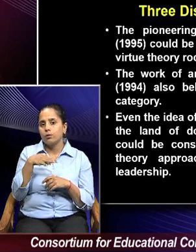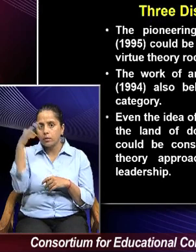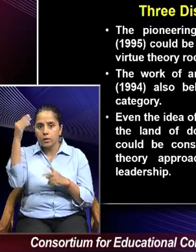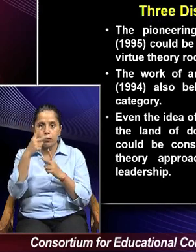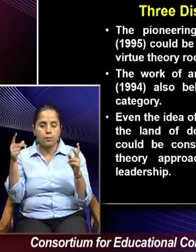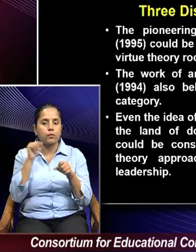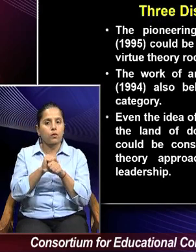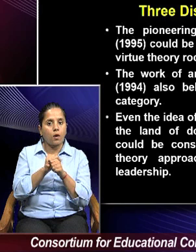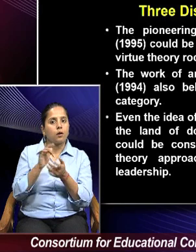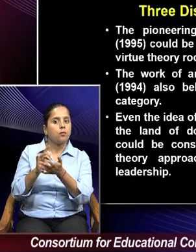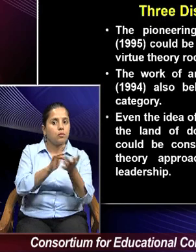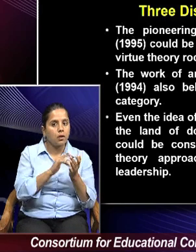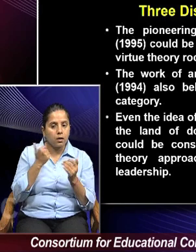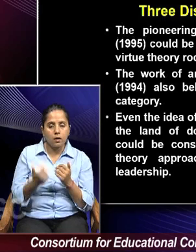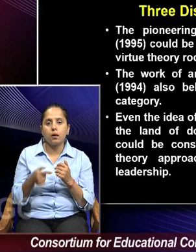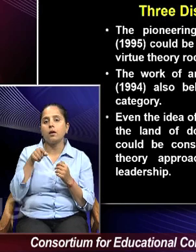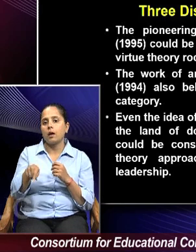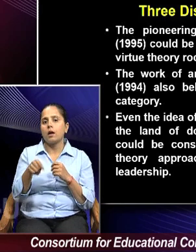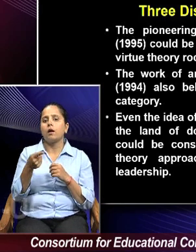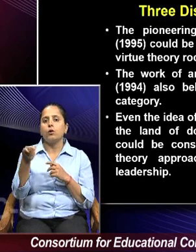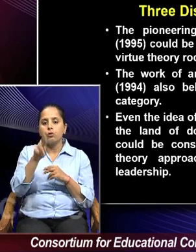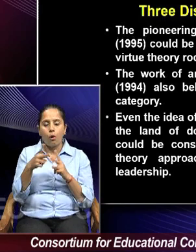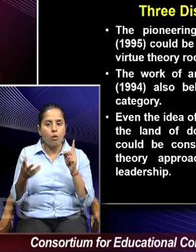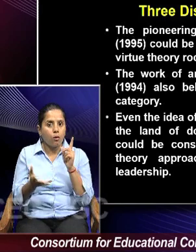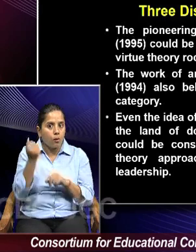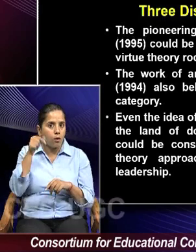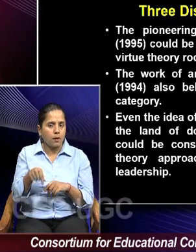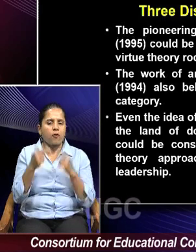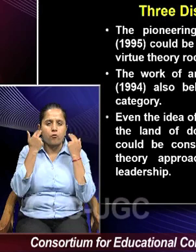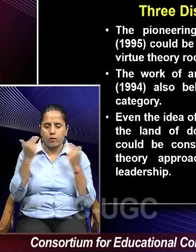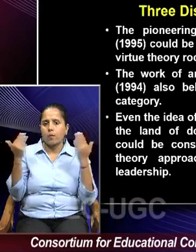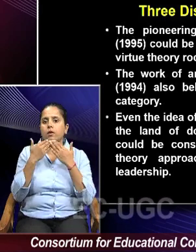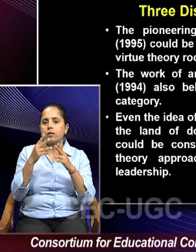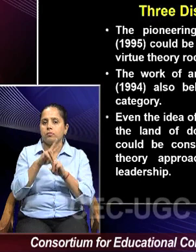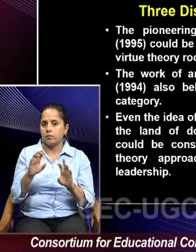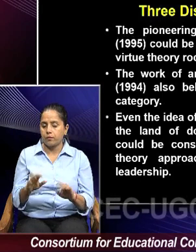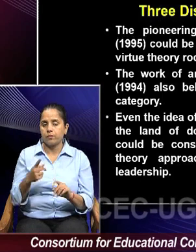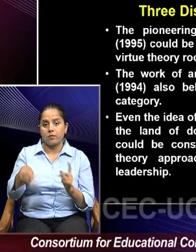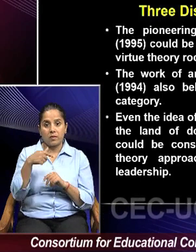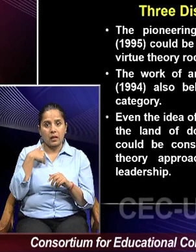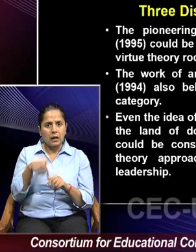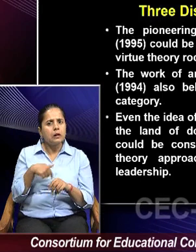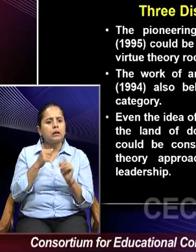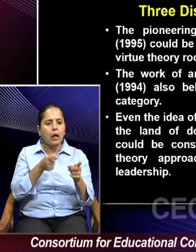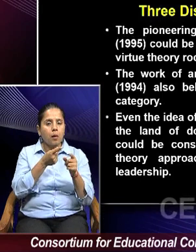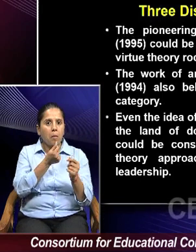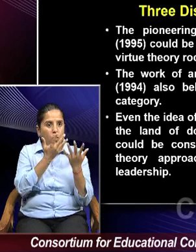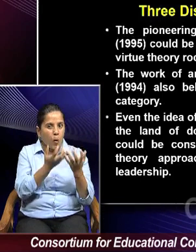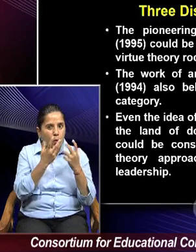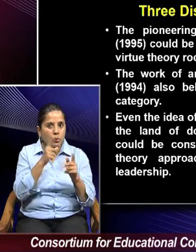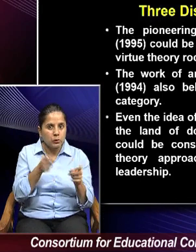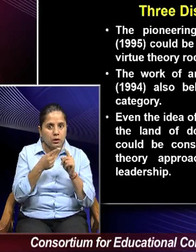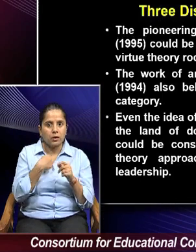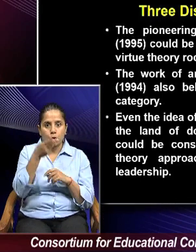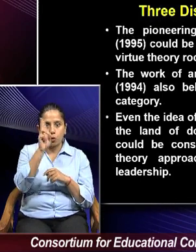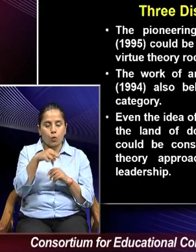at workplace in the land of dollar god. There is a very popular study that when we are running after money and when we are finding dollar